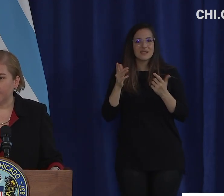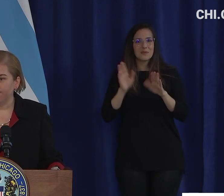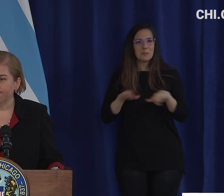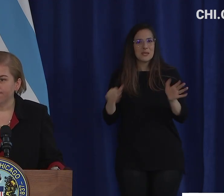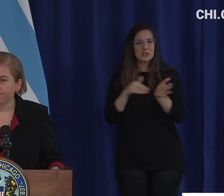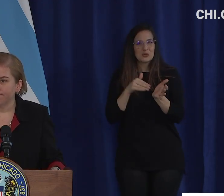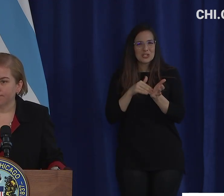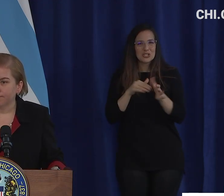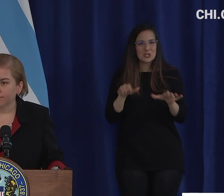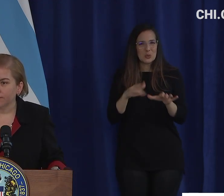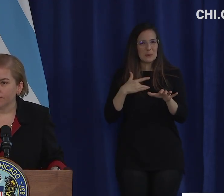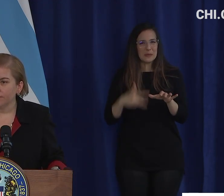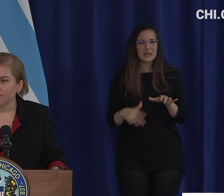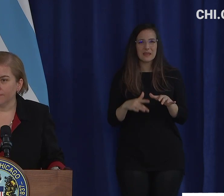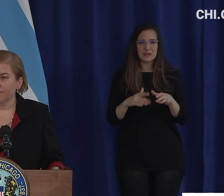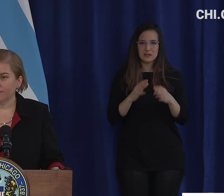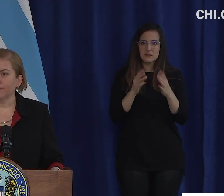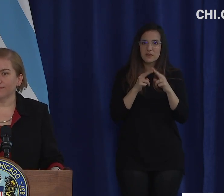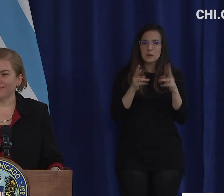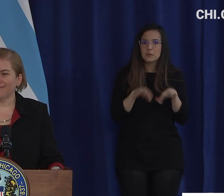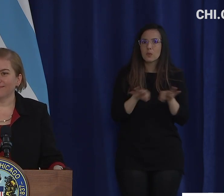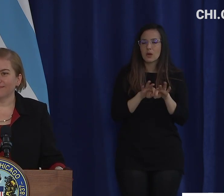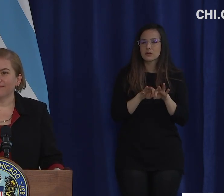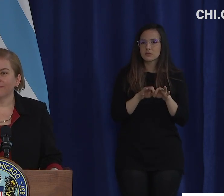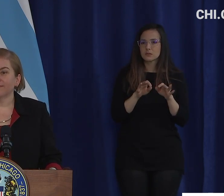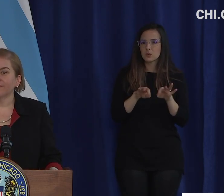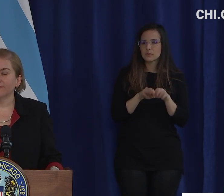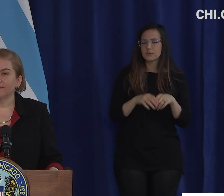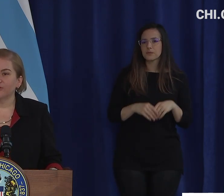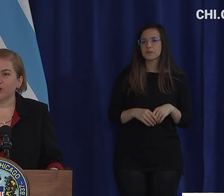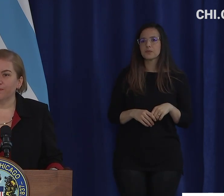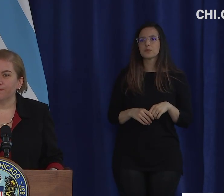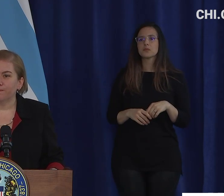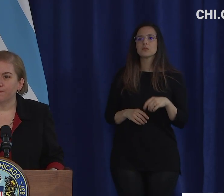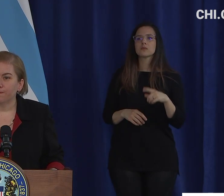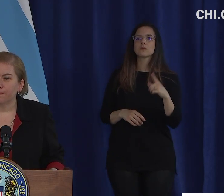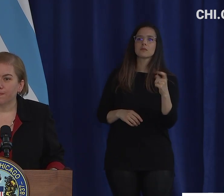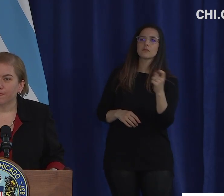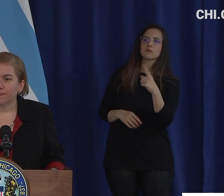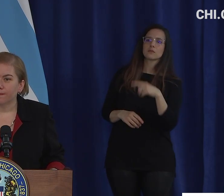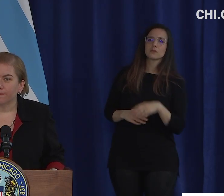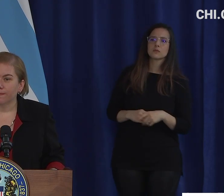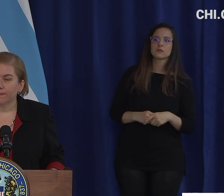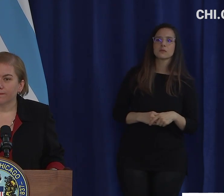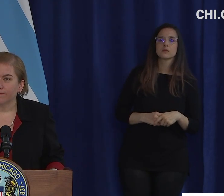checks done. Those were the questions. Yeah, I have a couple of questions. Sure.